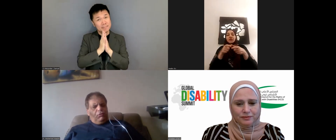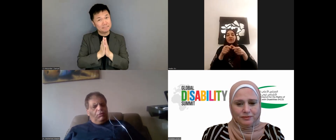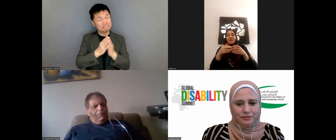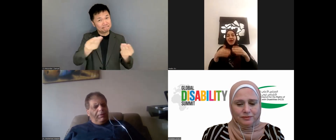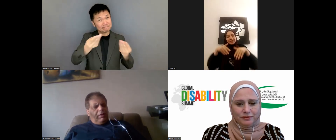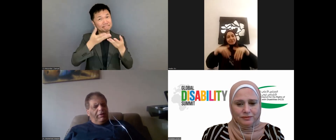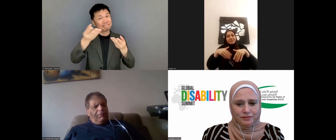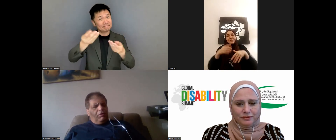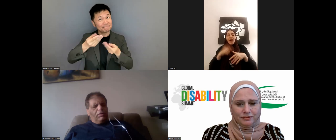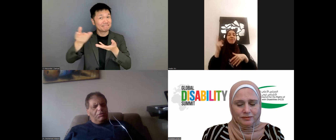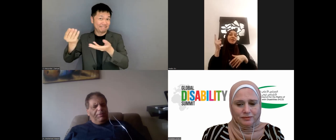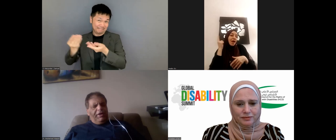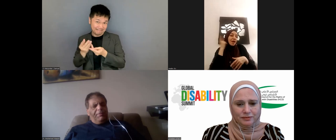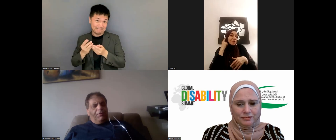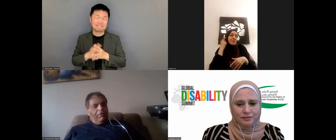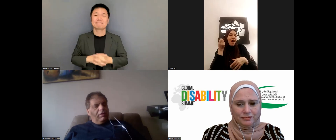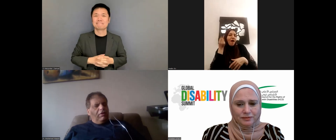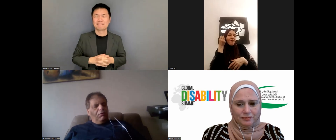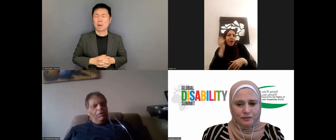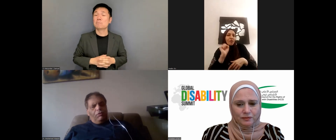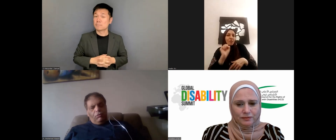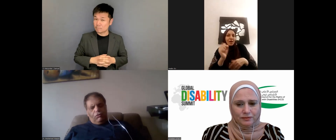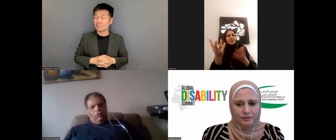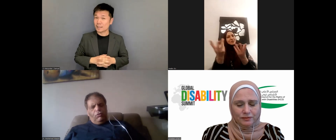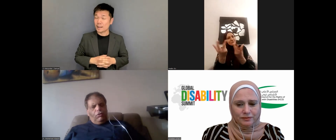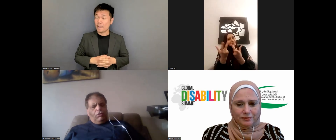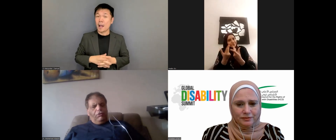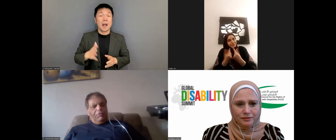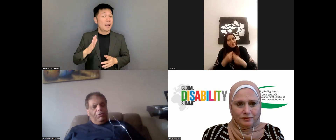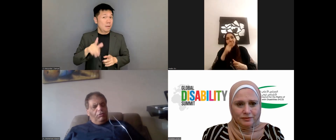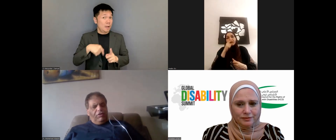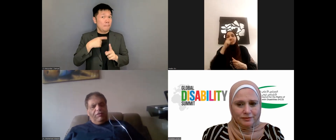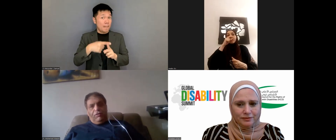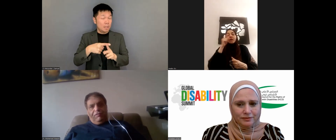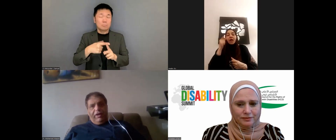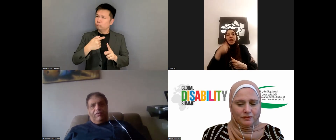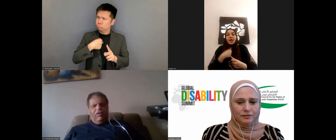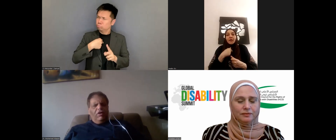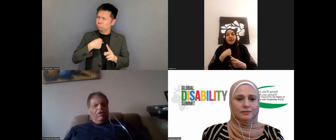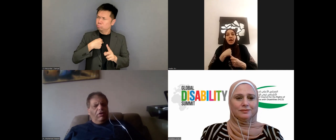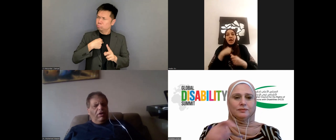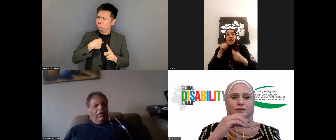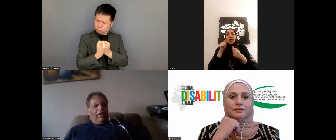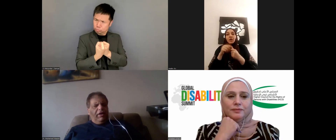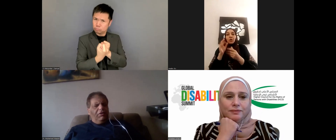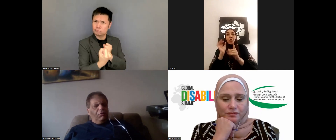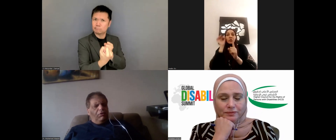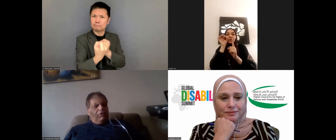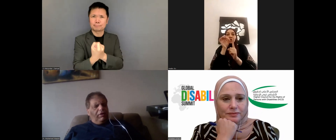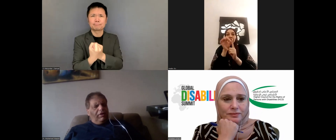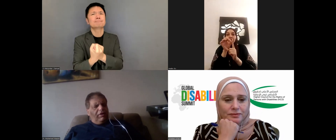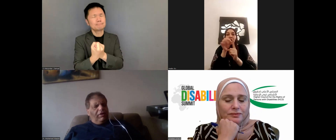love to also be able with you to contribute and to reflect